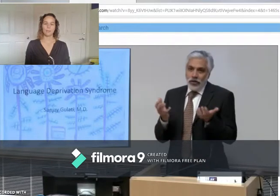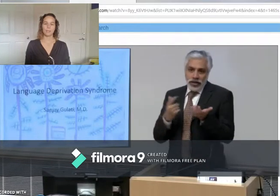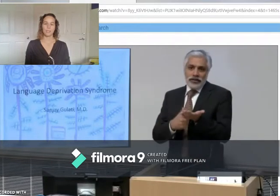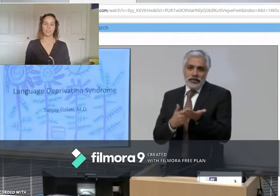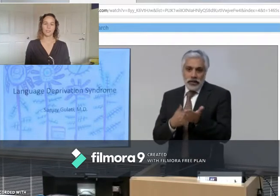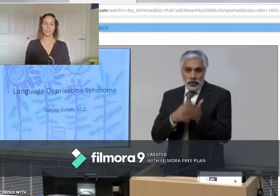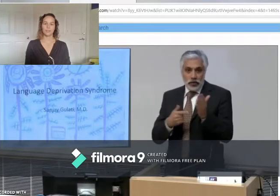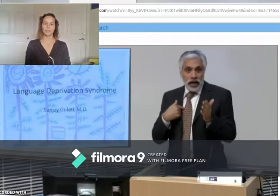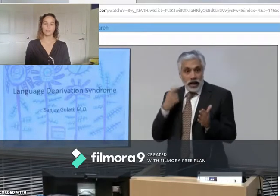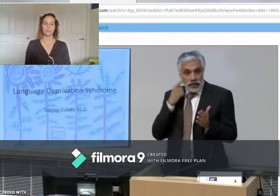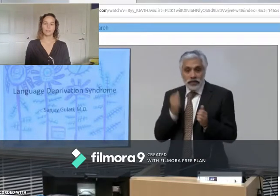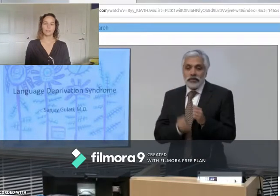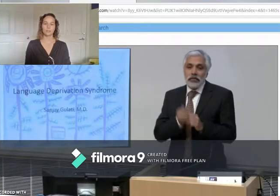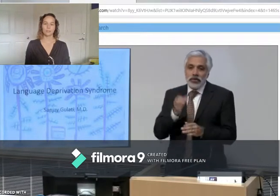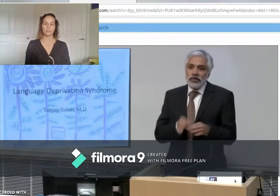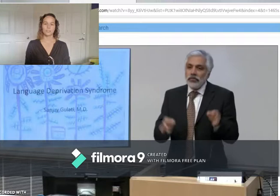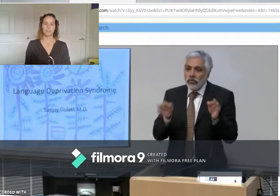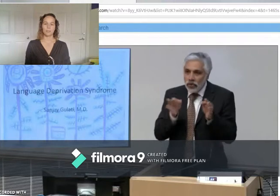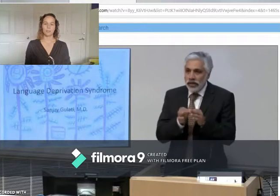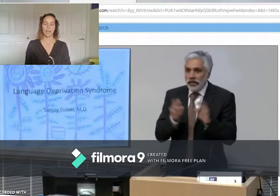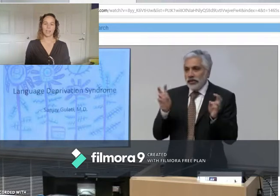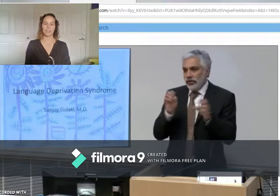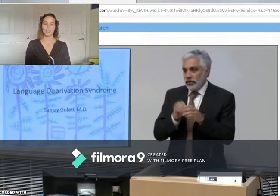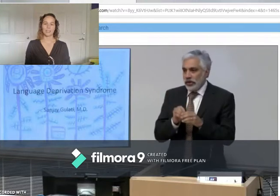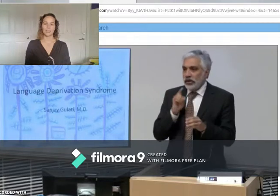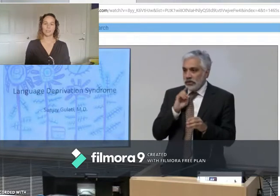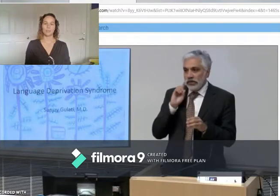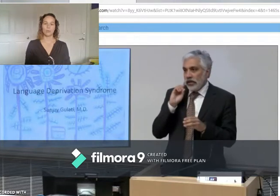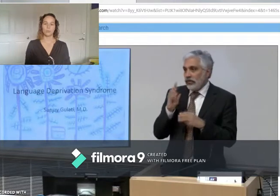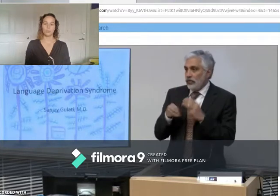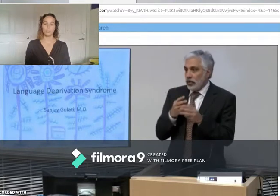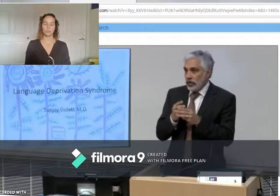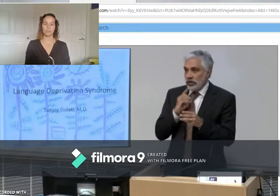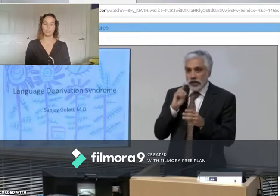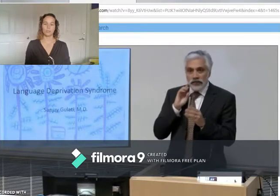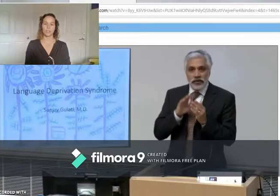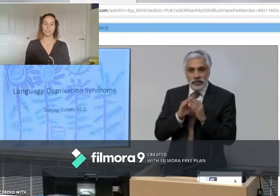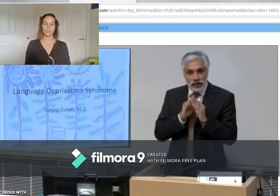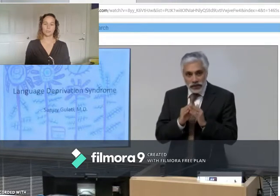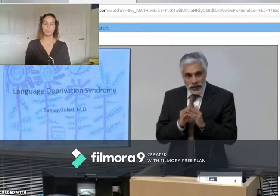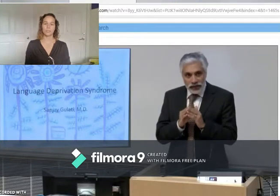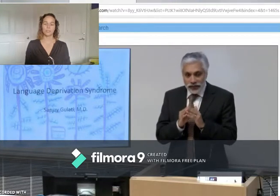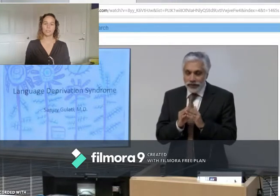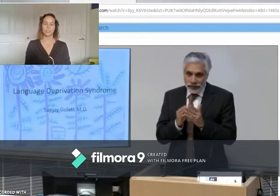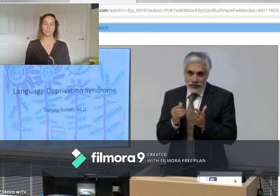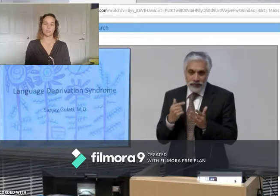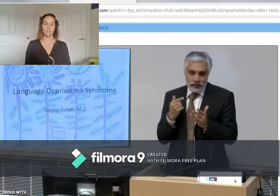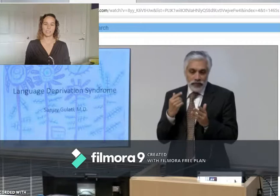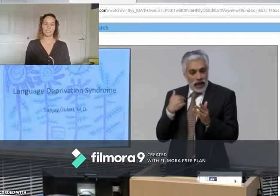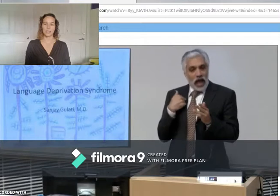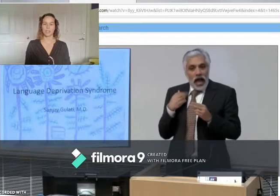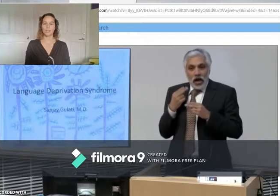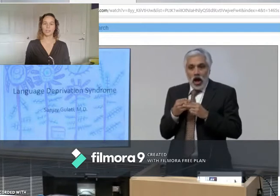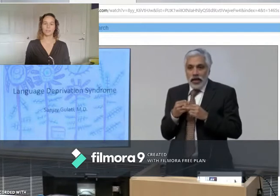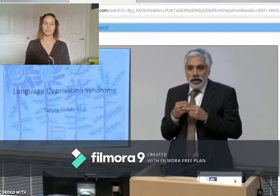I'm happy to be here today to talk about what I think is the most important issue in the deaf